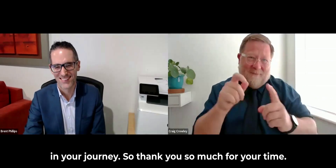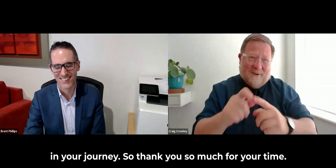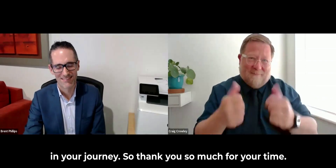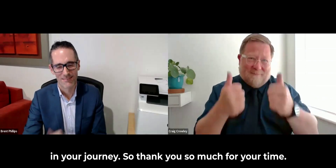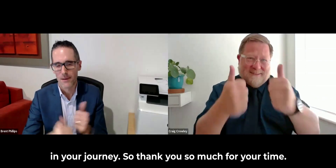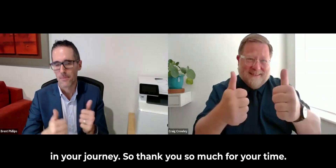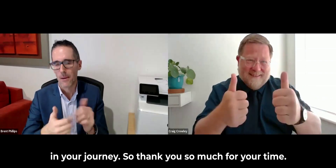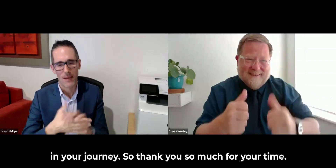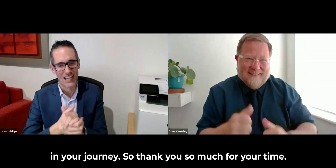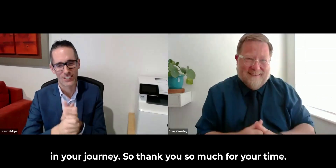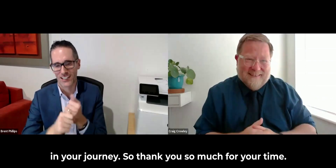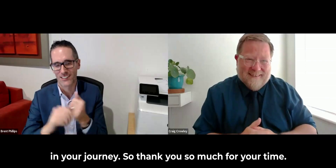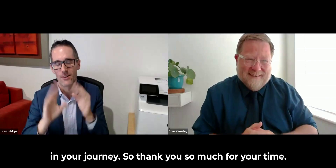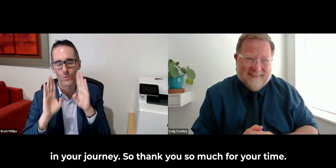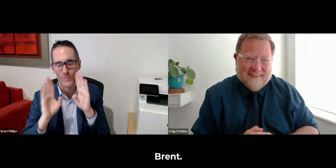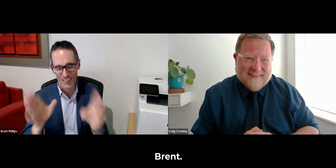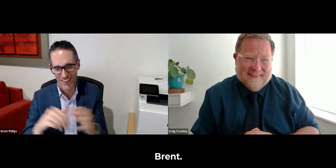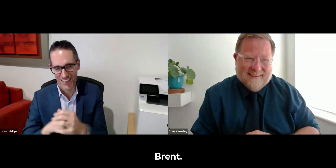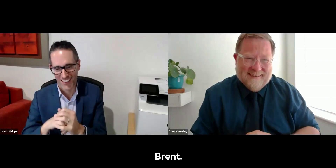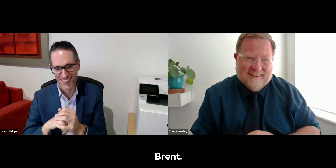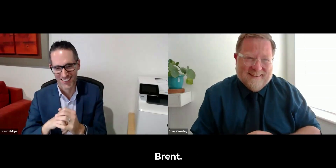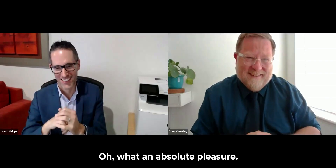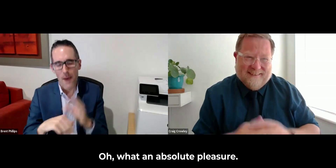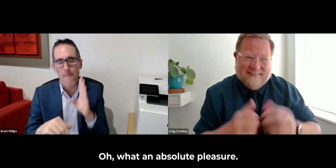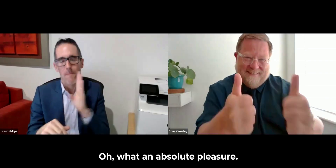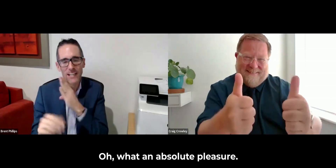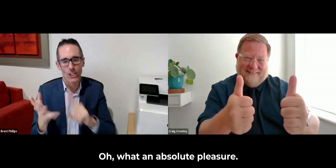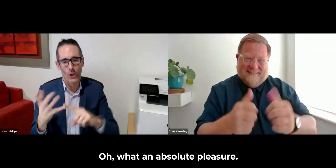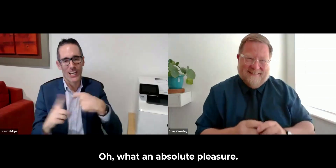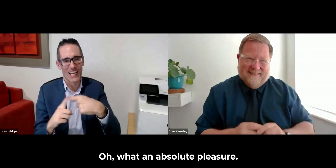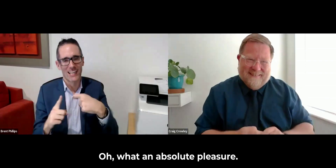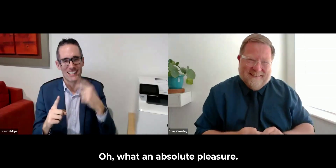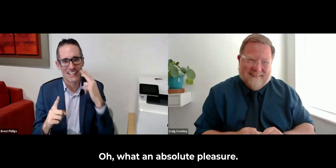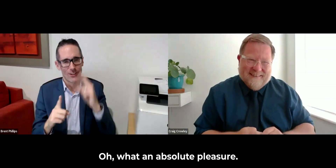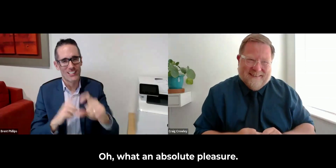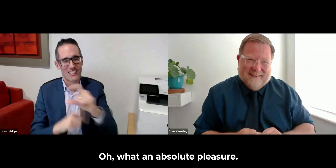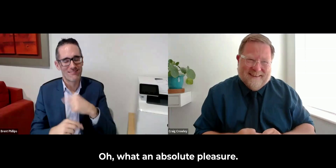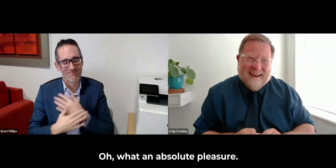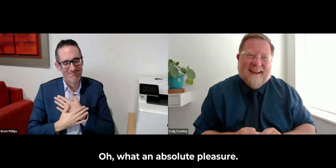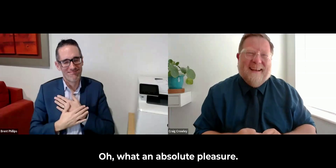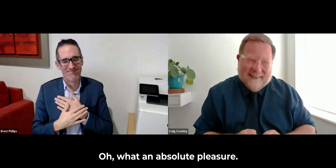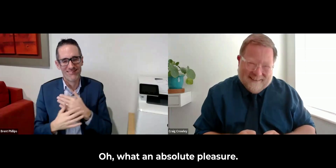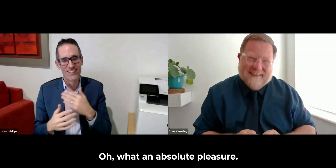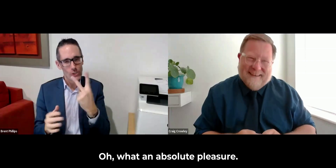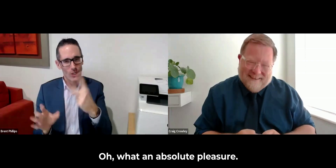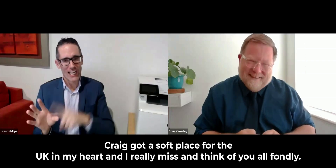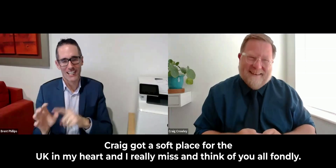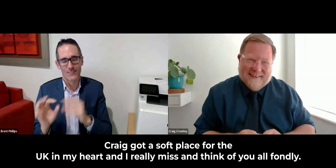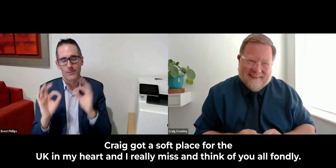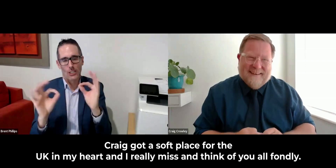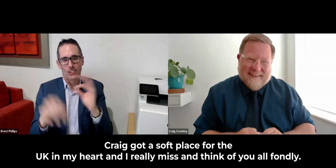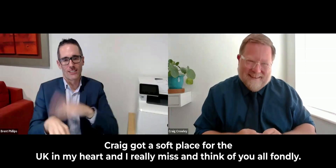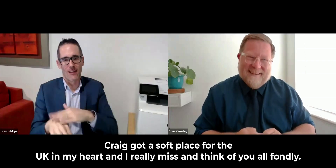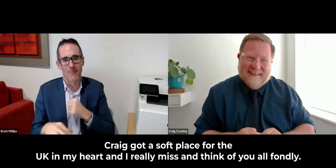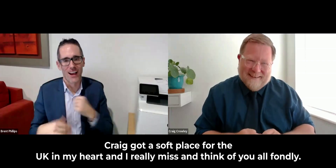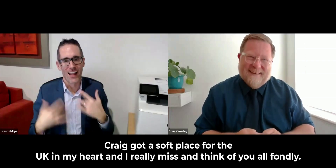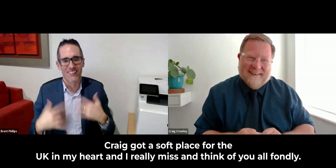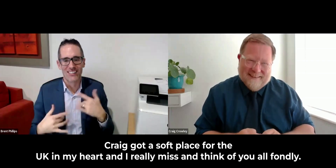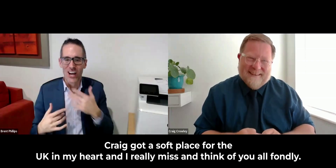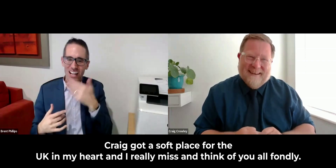thank you so much for your time, Brent. Oh, what an absolute pleasure, Craig. I got a soft place